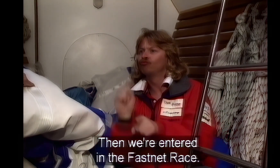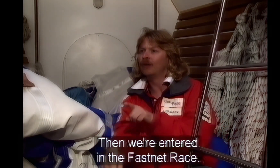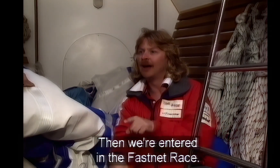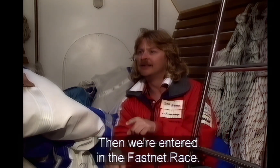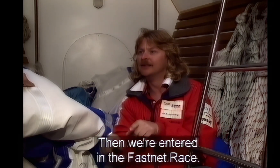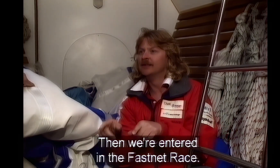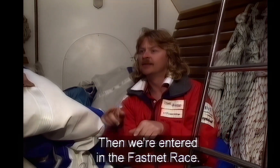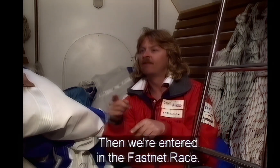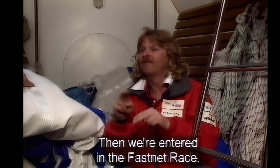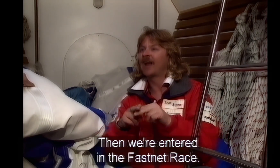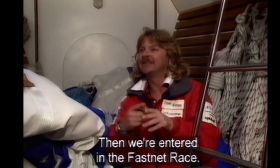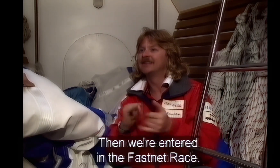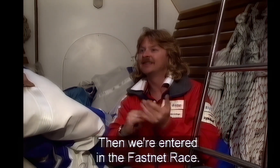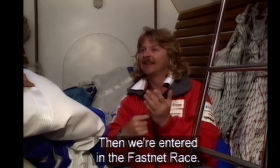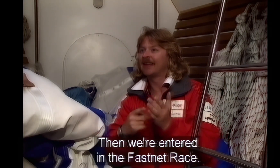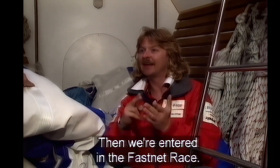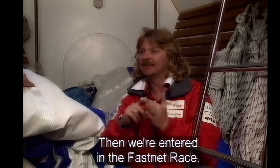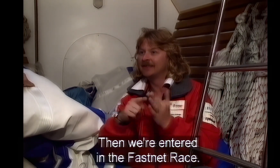Then we're entered in the Fastnet race.